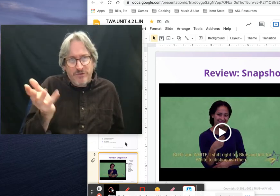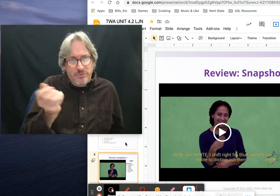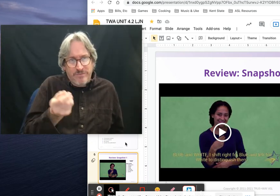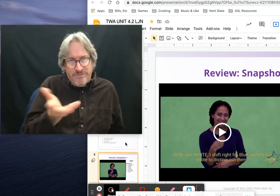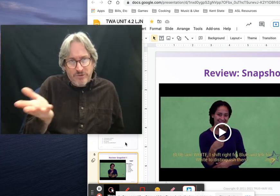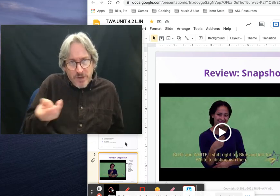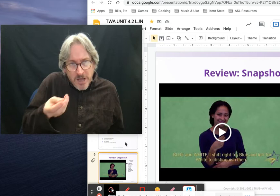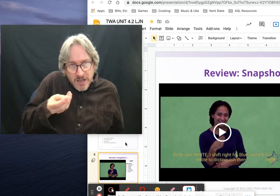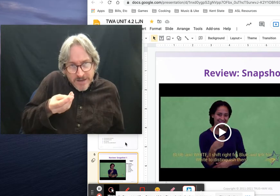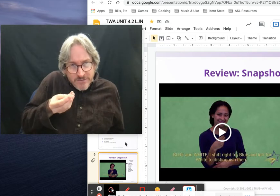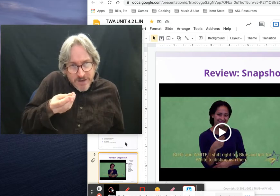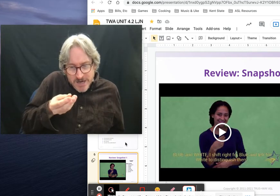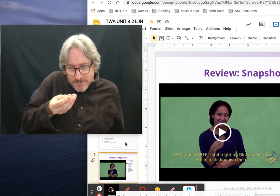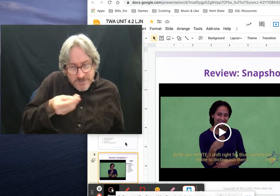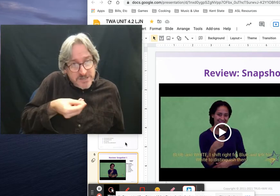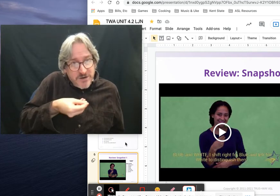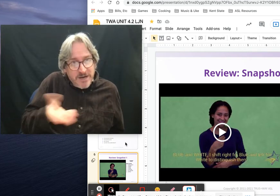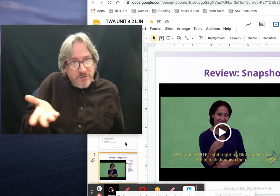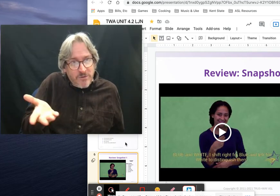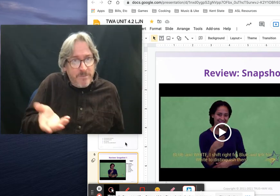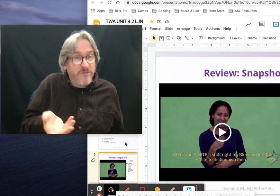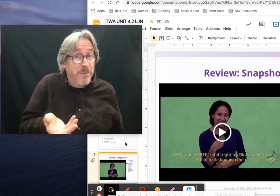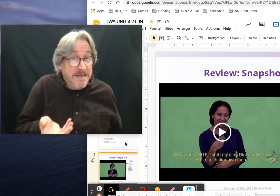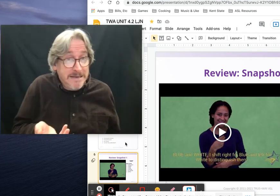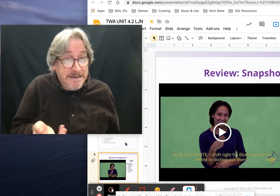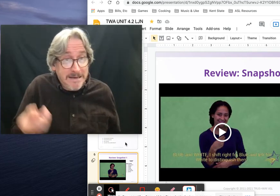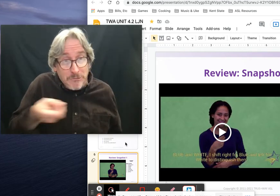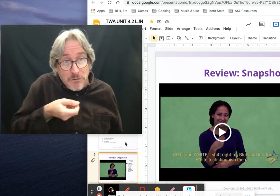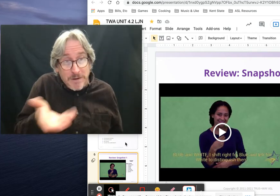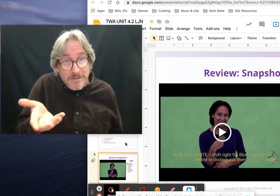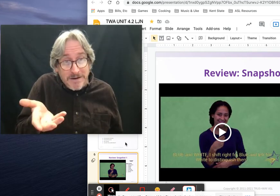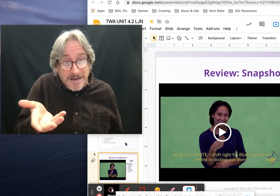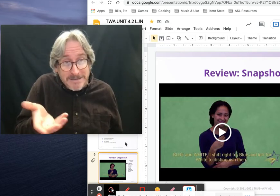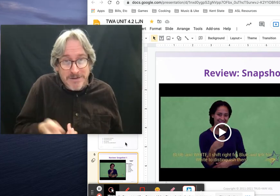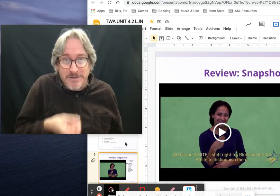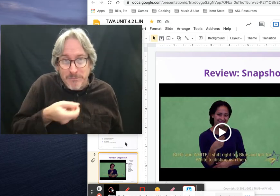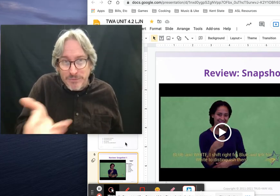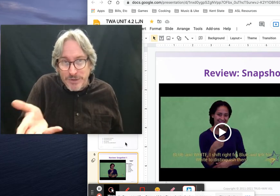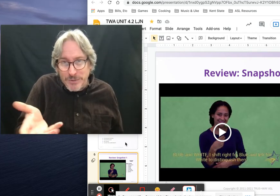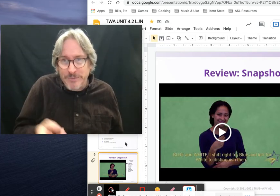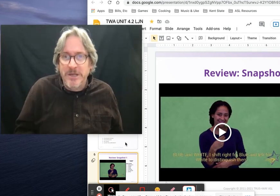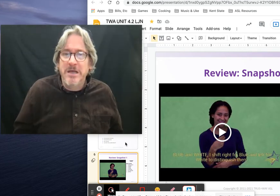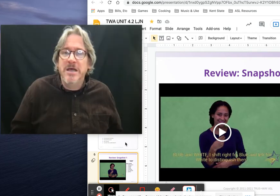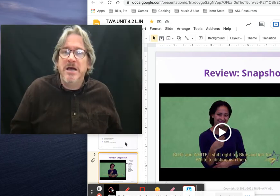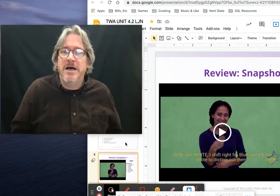few. Like you've got a couple of things in your hand, you throw them. If you play D&D, you're throwing in the dice, right?